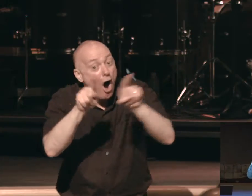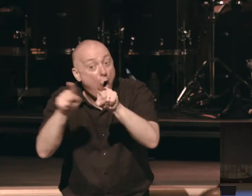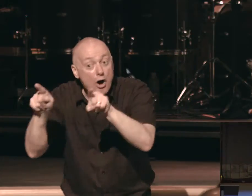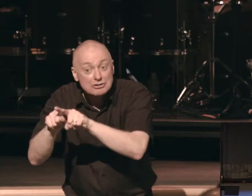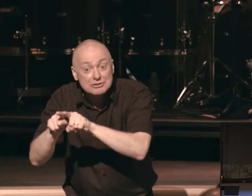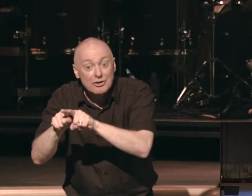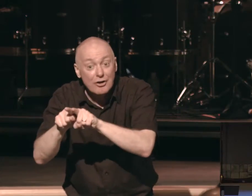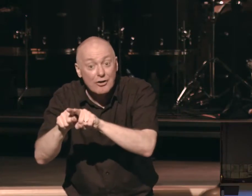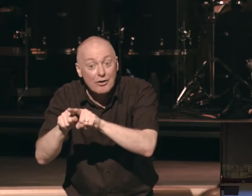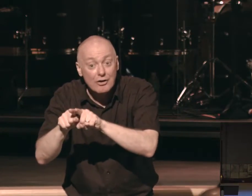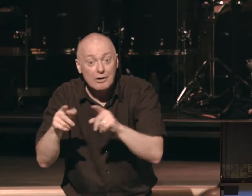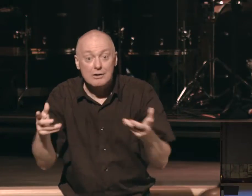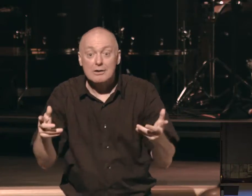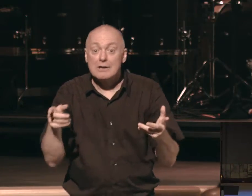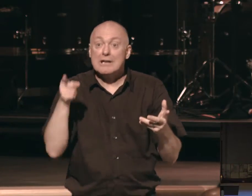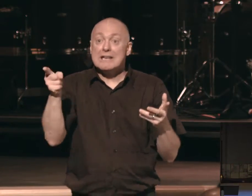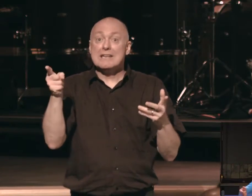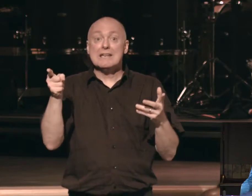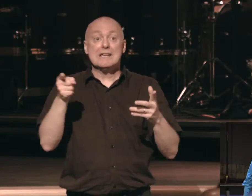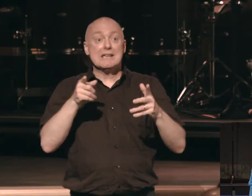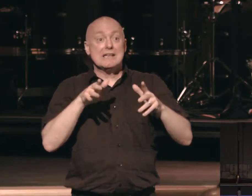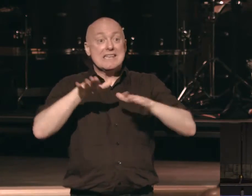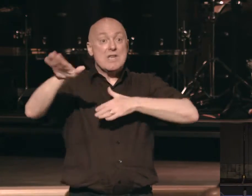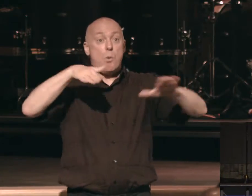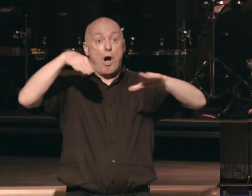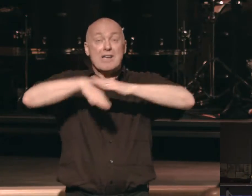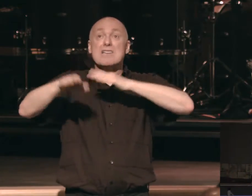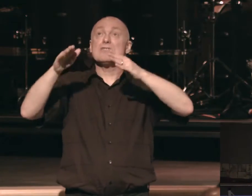also the same Savior who walked into his